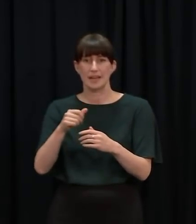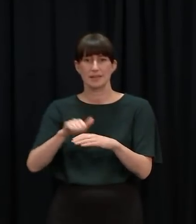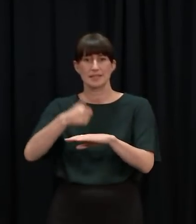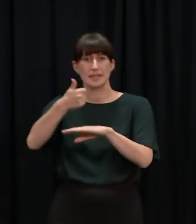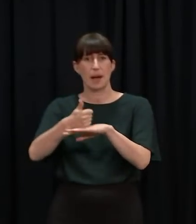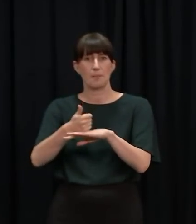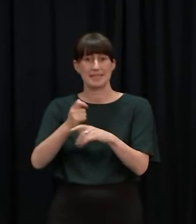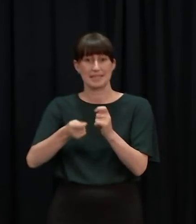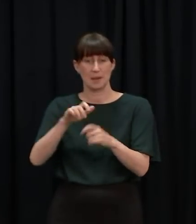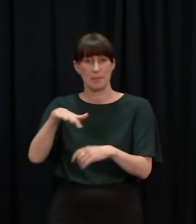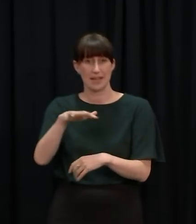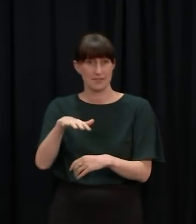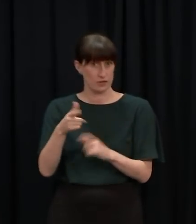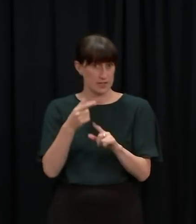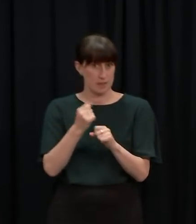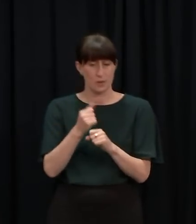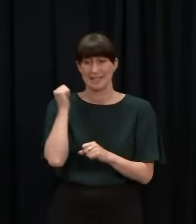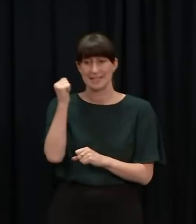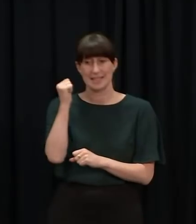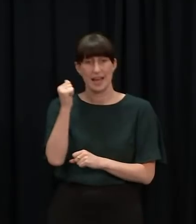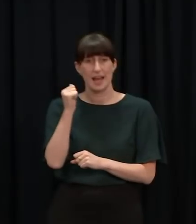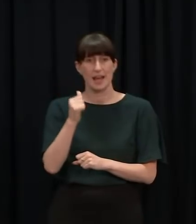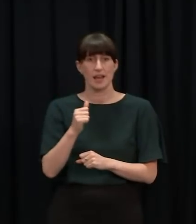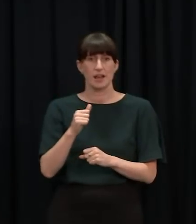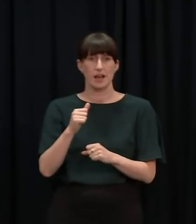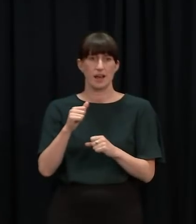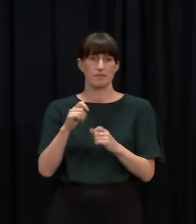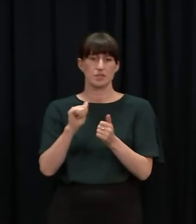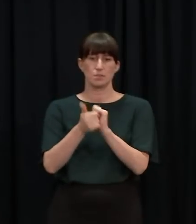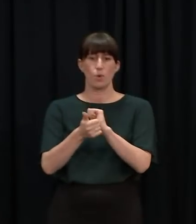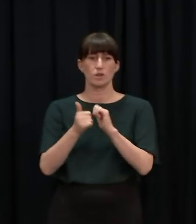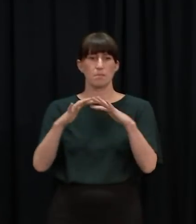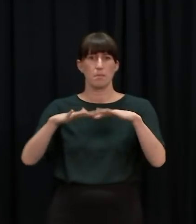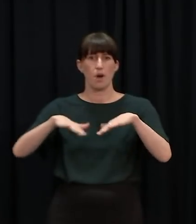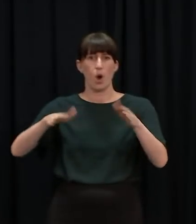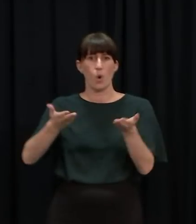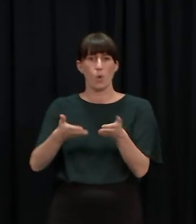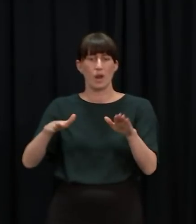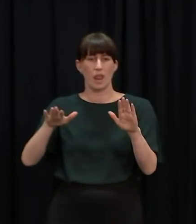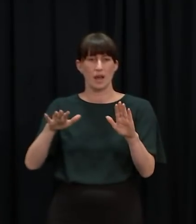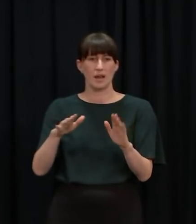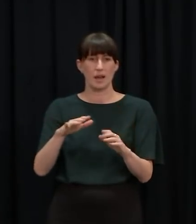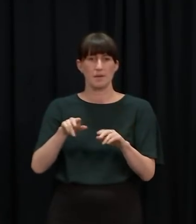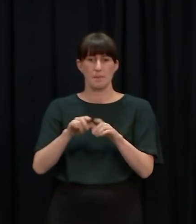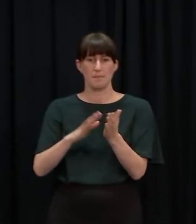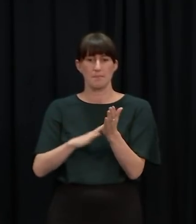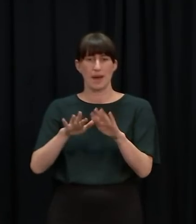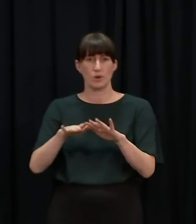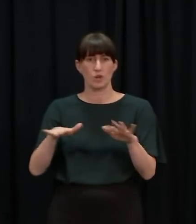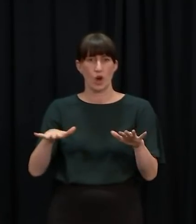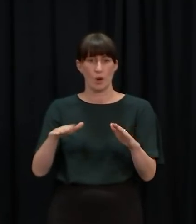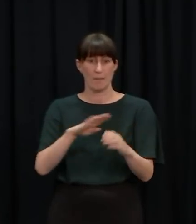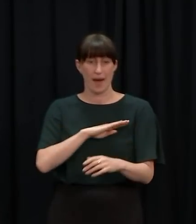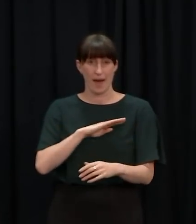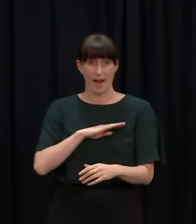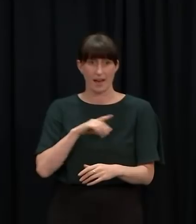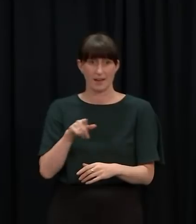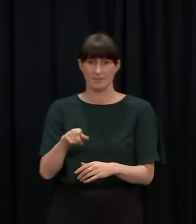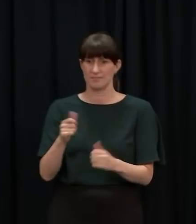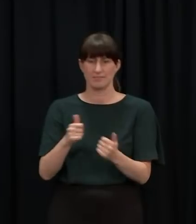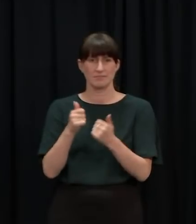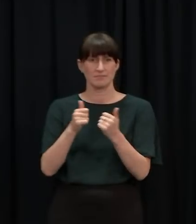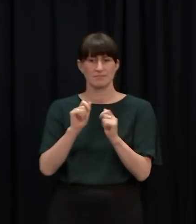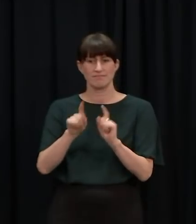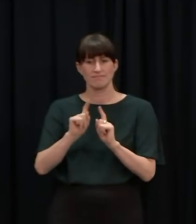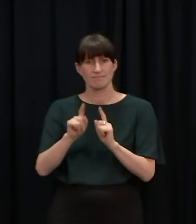in Clover Park, where 563 swabs were taken in just the one day. Around a quarter of the residents of Clover Park have